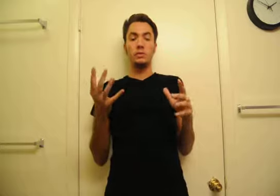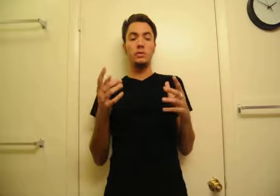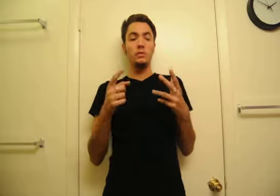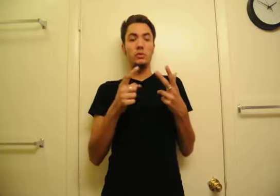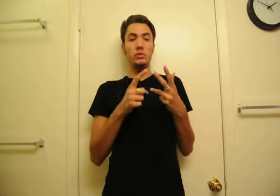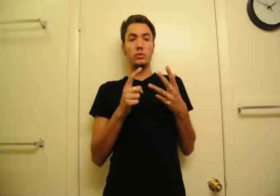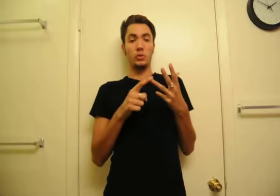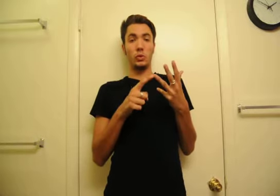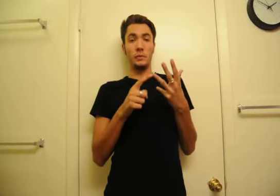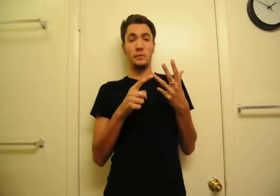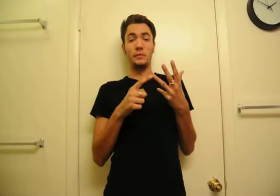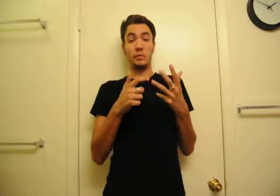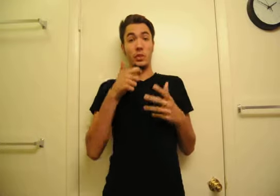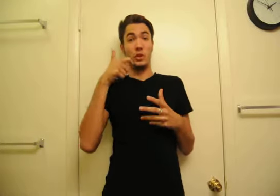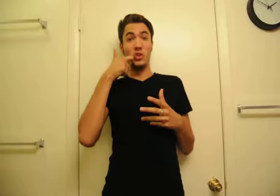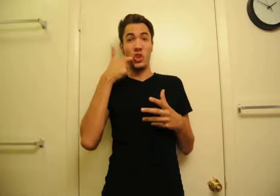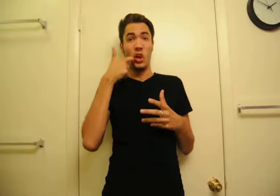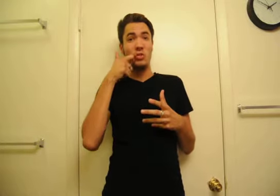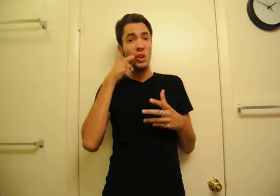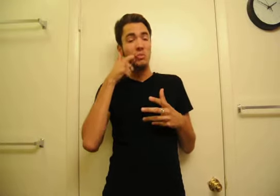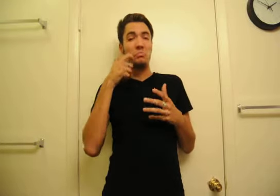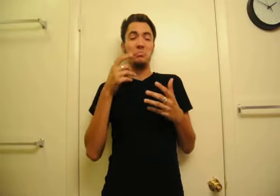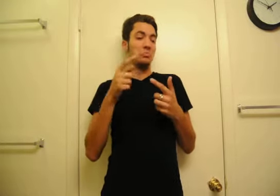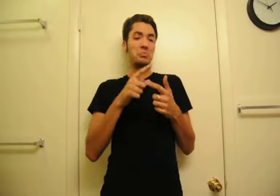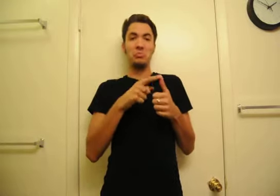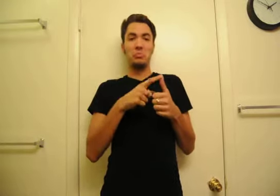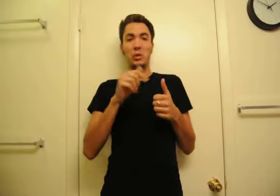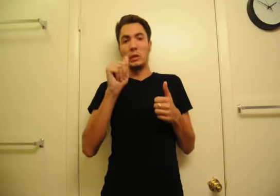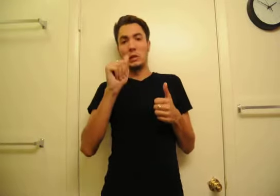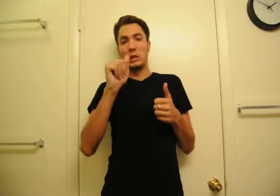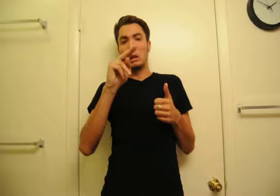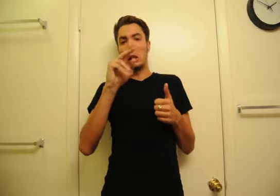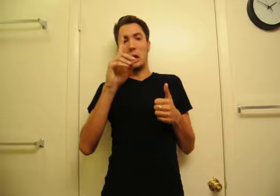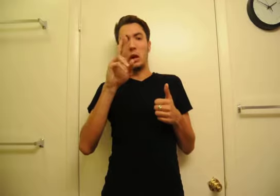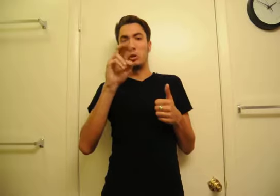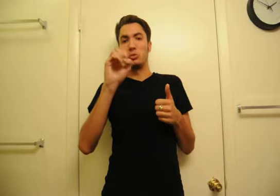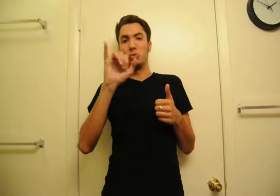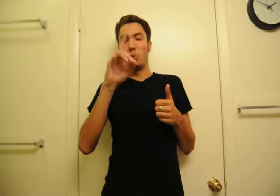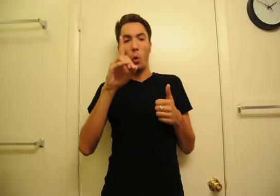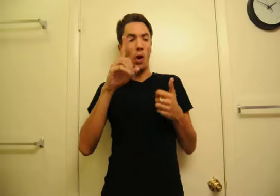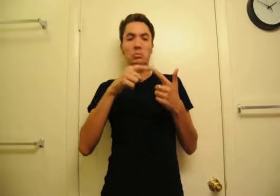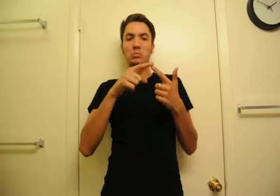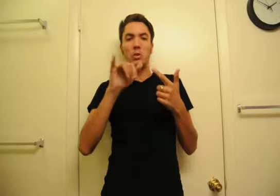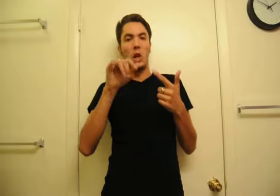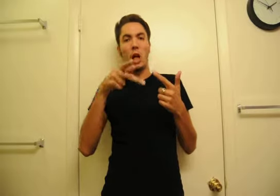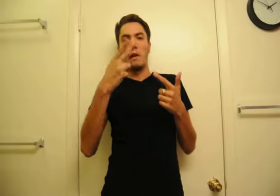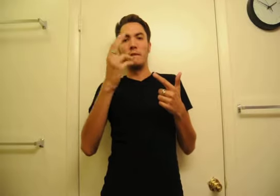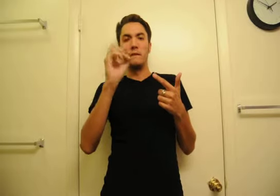puts the period, the space, and the capital for you. Go space, space. It is totally amazing. Also, when it comes to